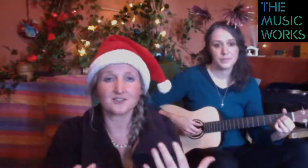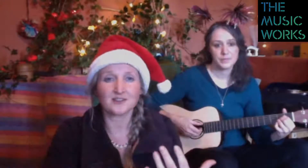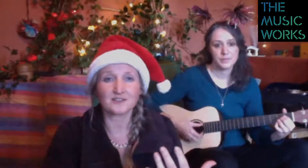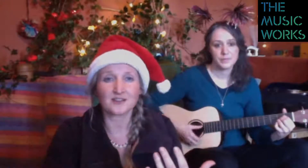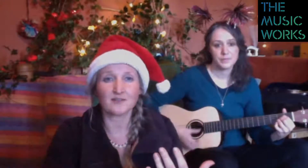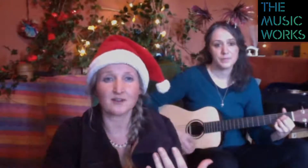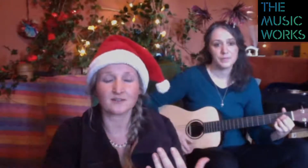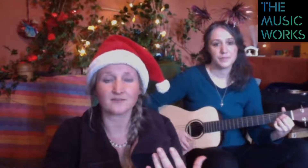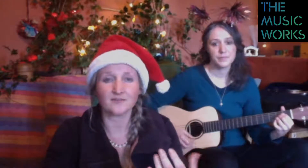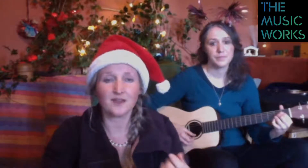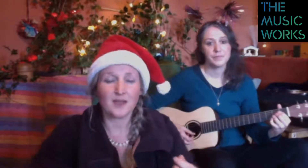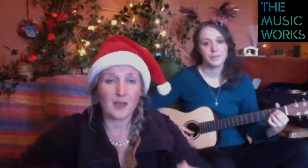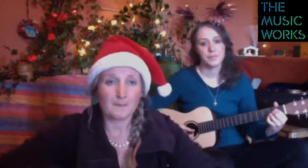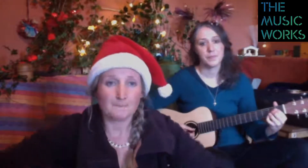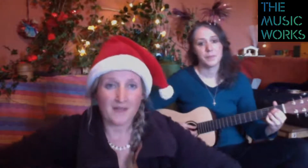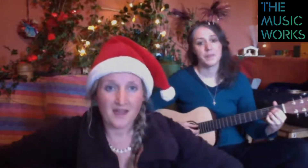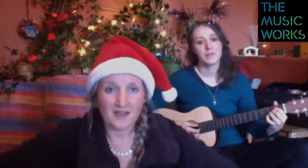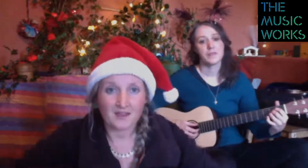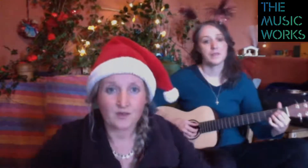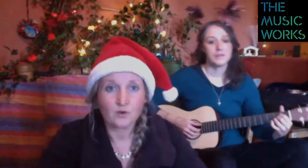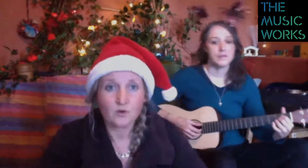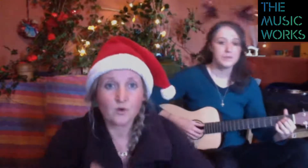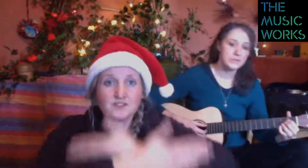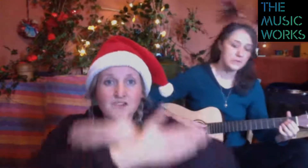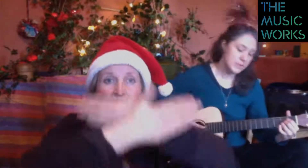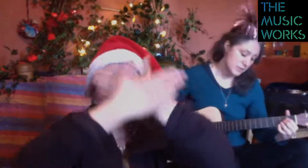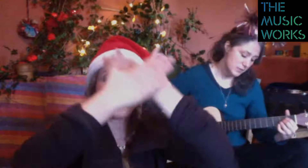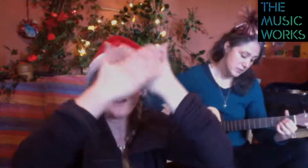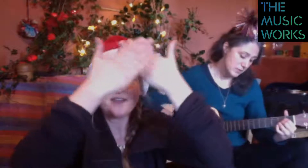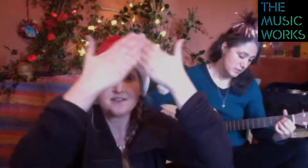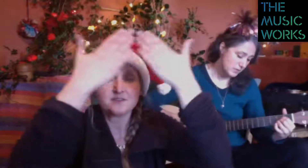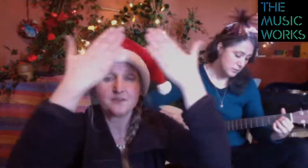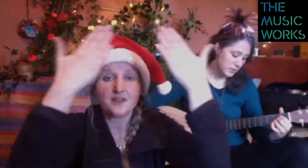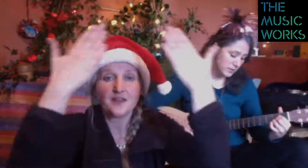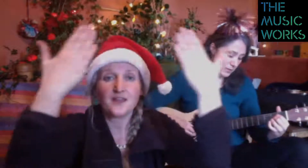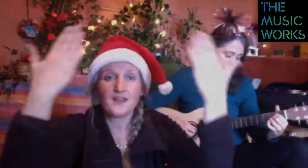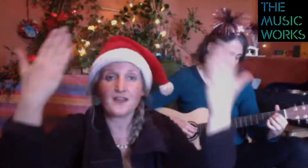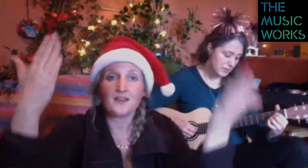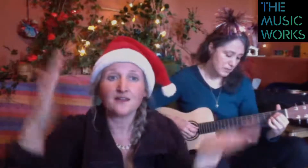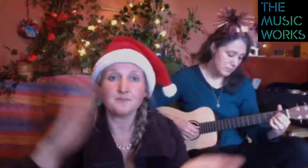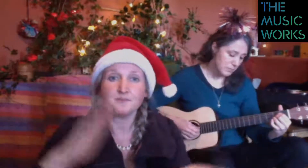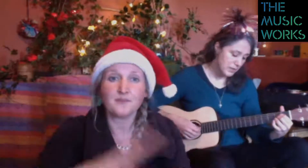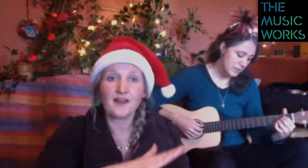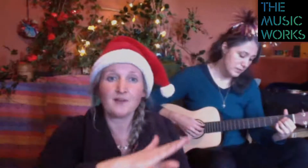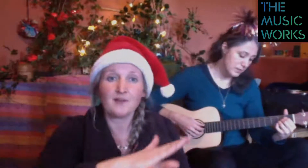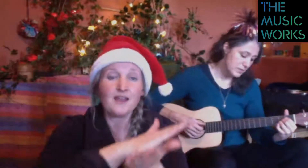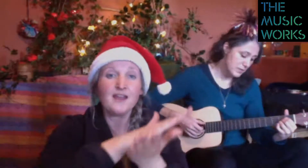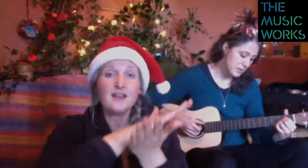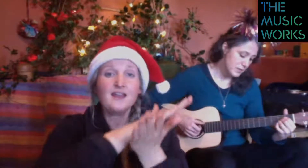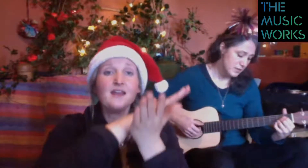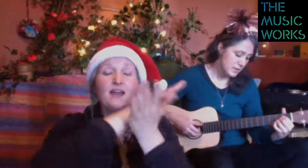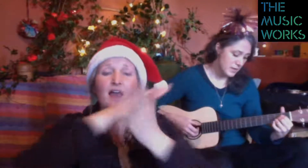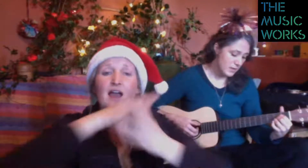do that together. May your days be merry